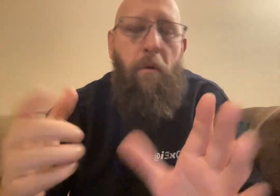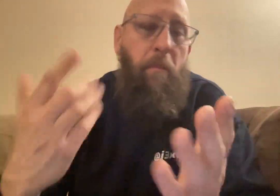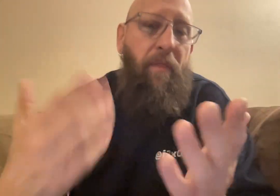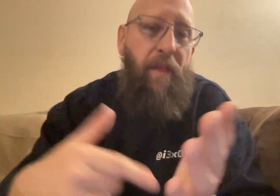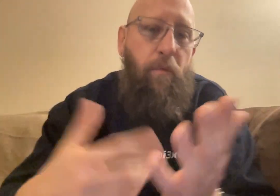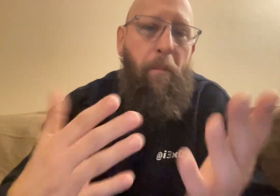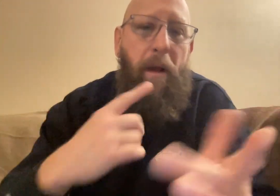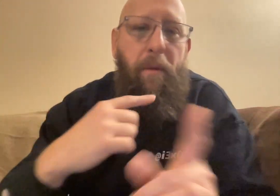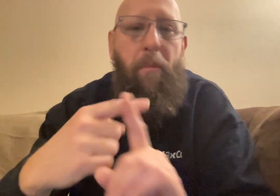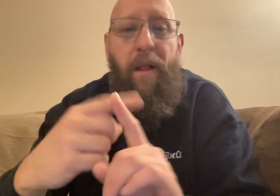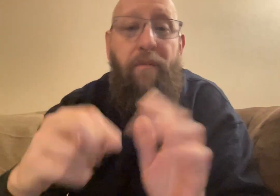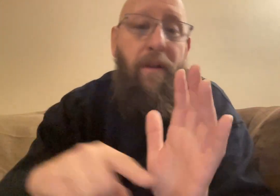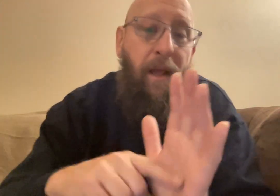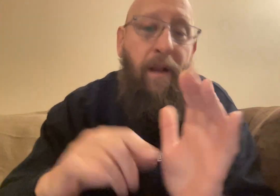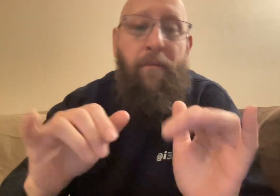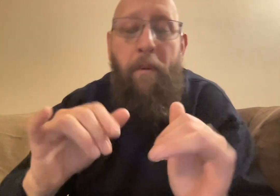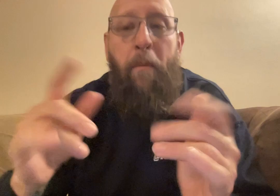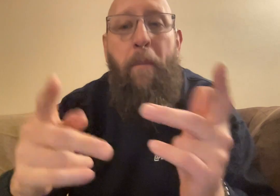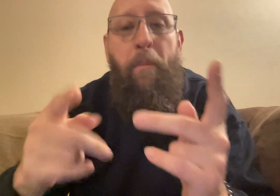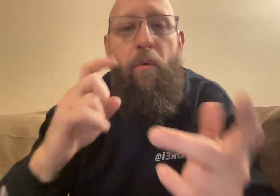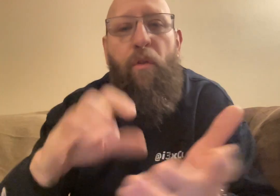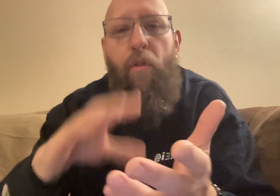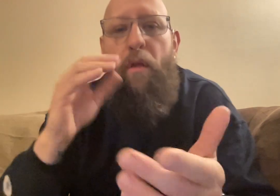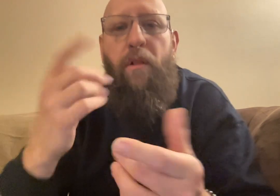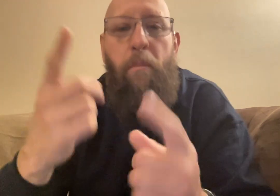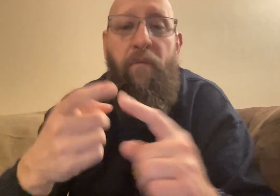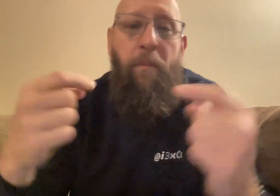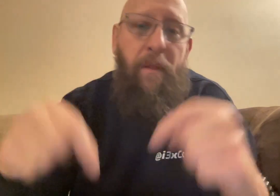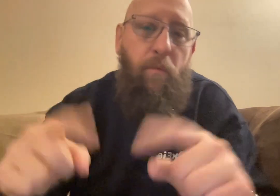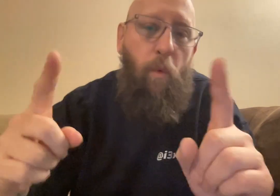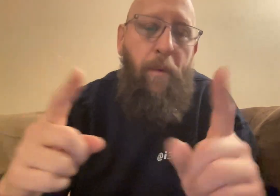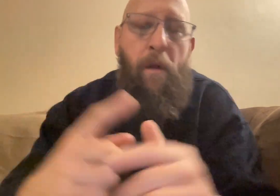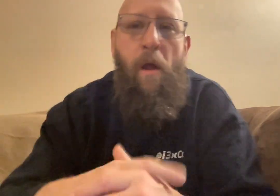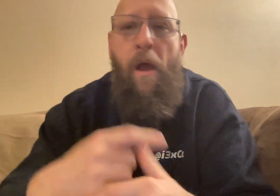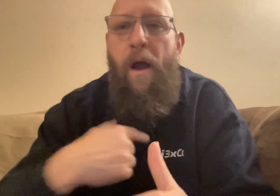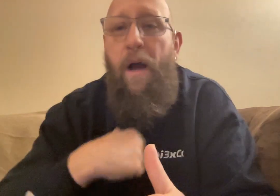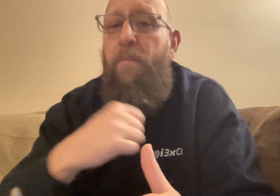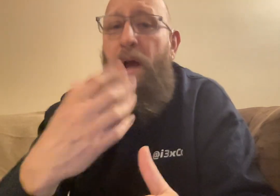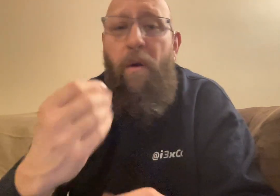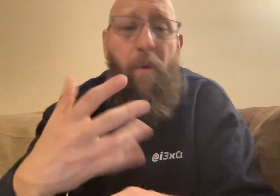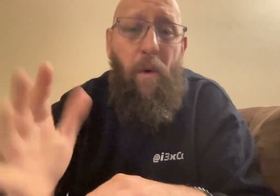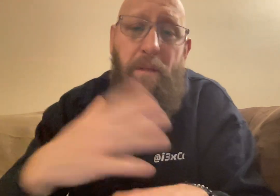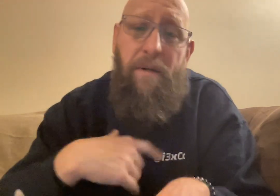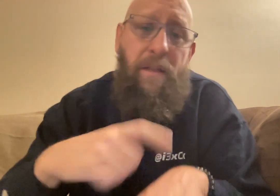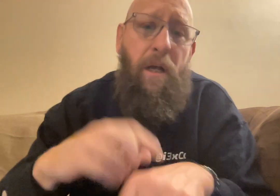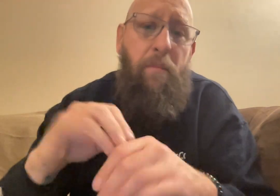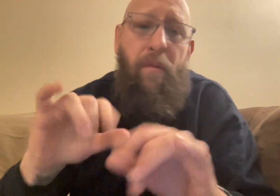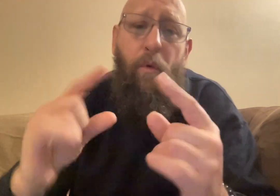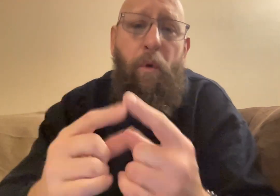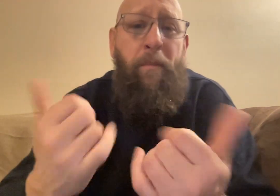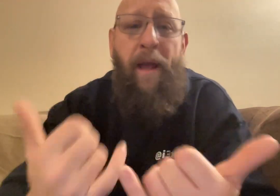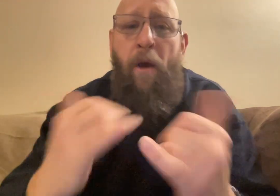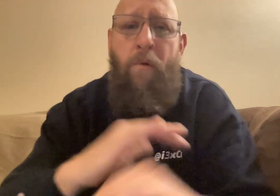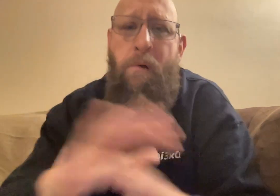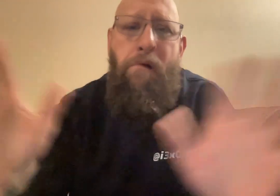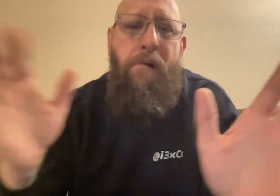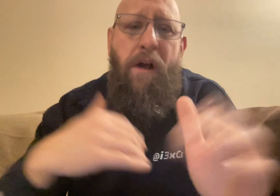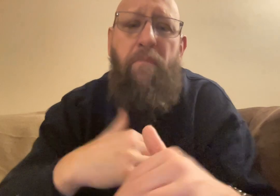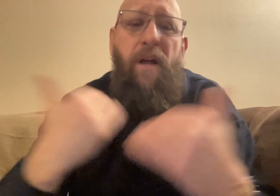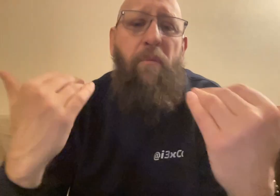But this one might be a positive and negative. But people will learn something from this point. I'm not going to waste my time in the group now. I'm done with